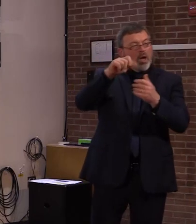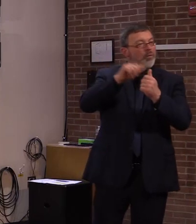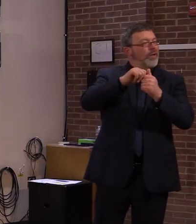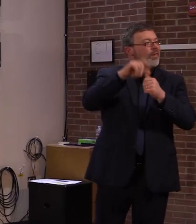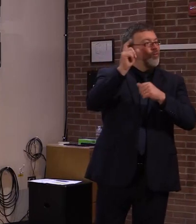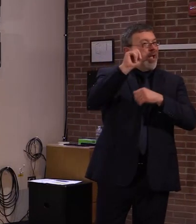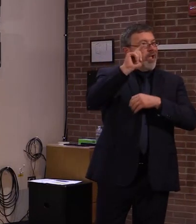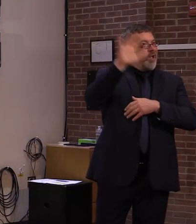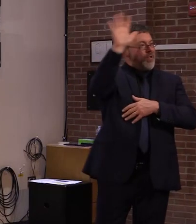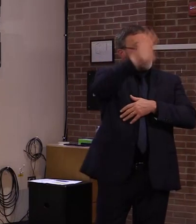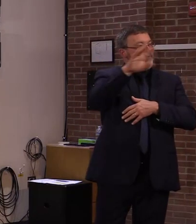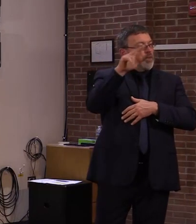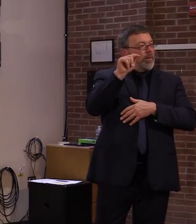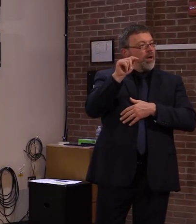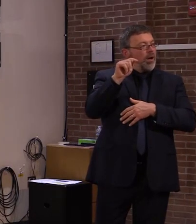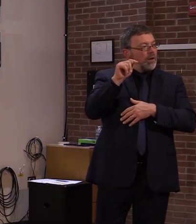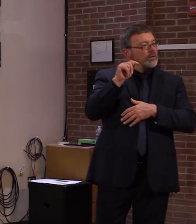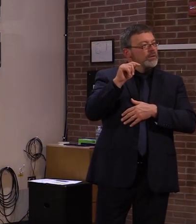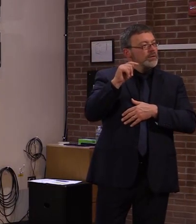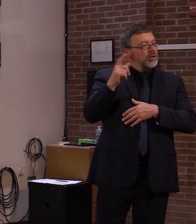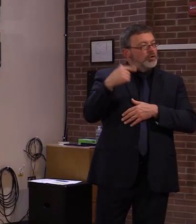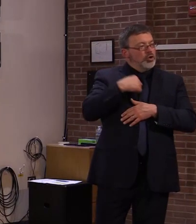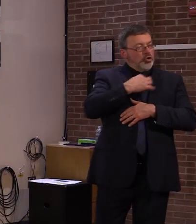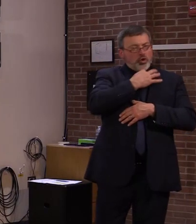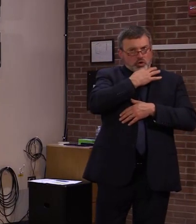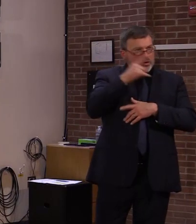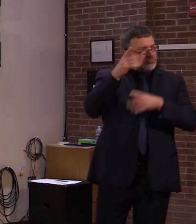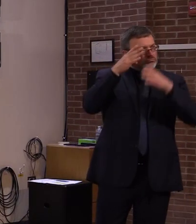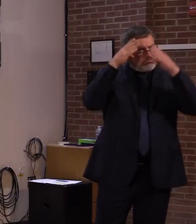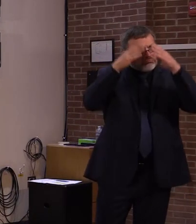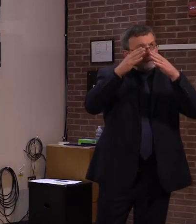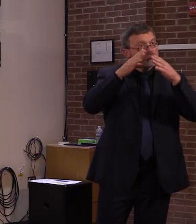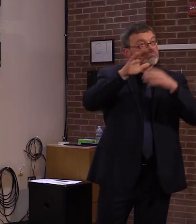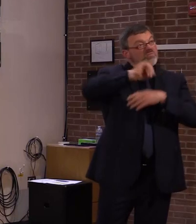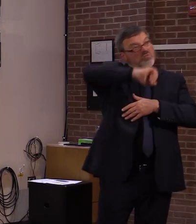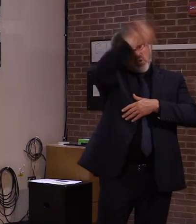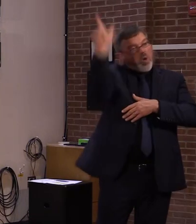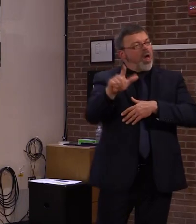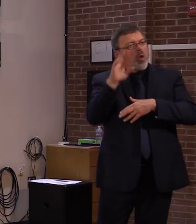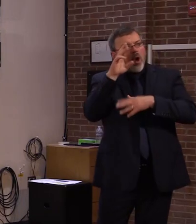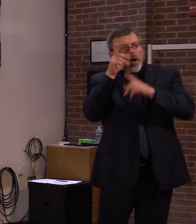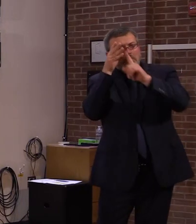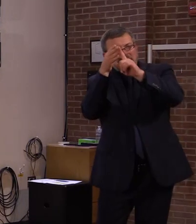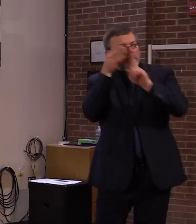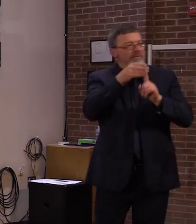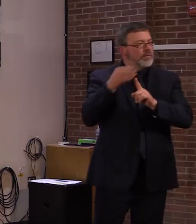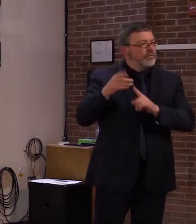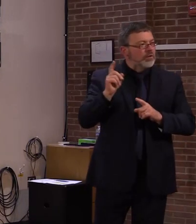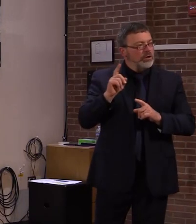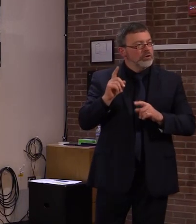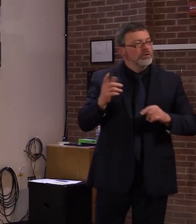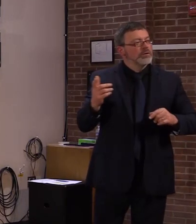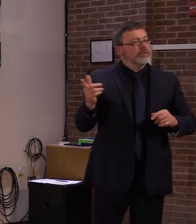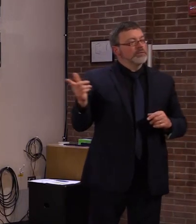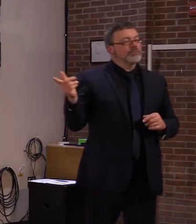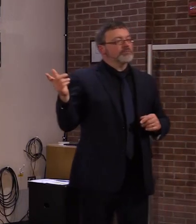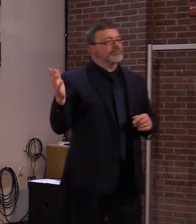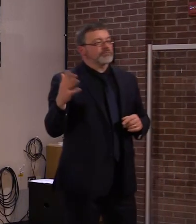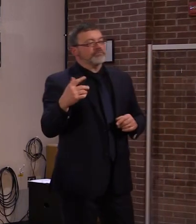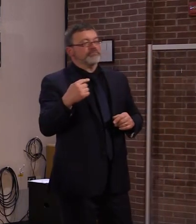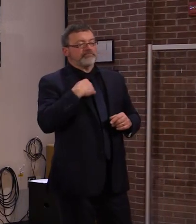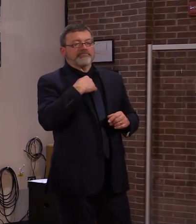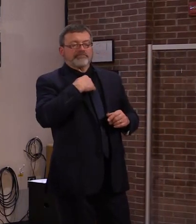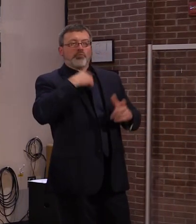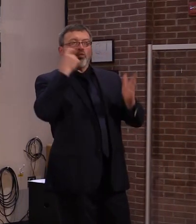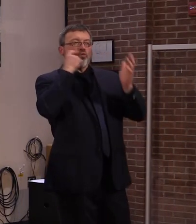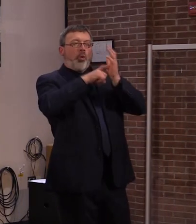that statewide or in specific pockets of the state? You know, I think where I noticed it was in specific pockets,